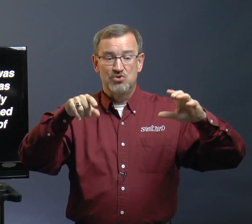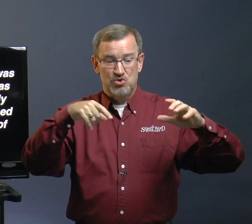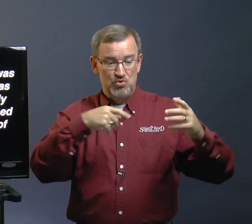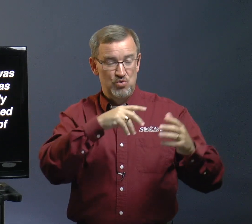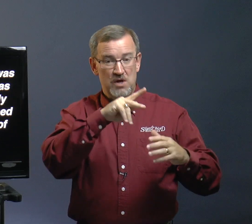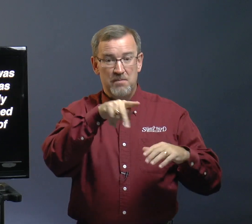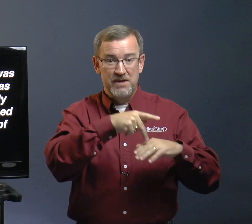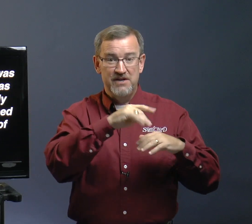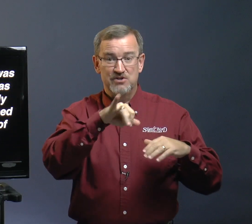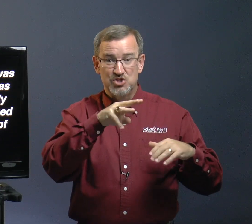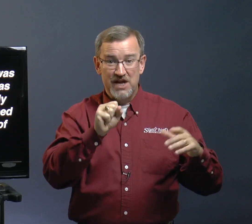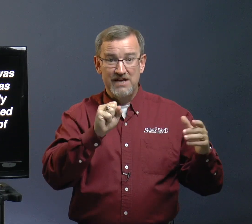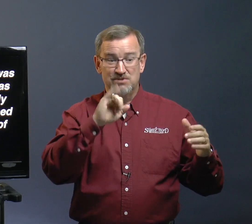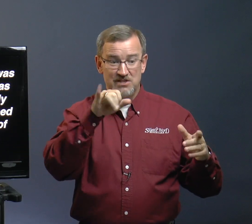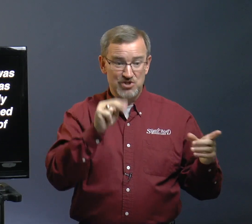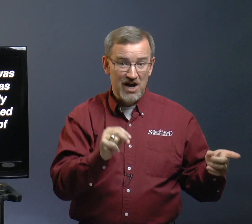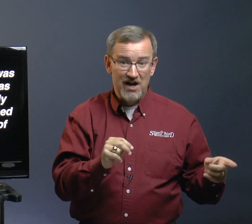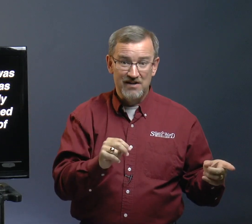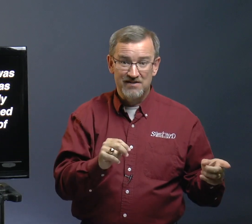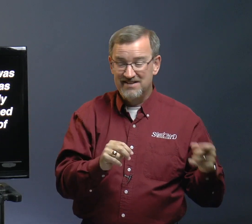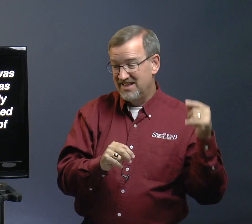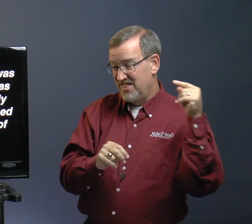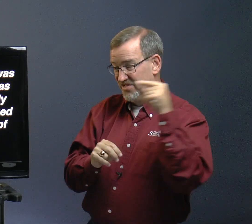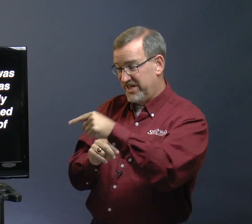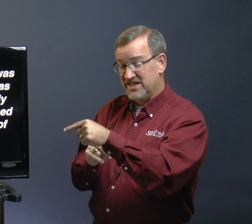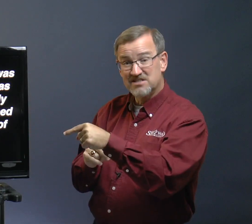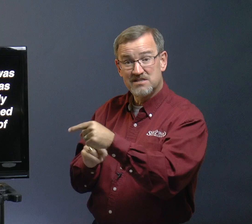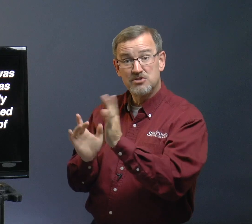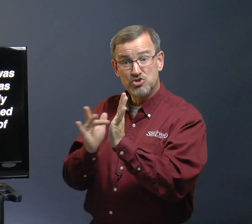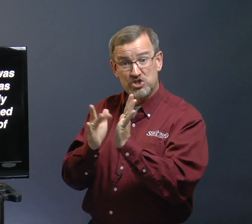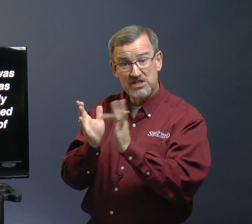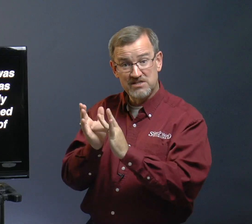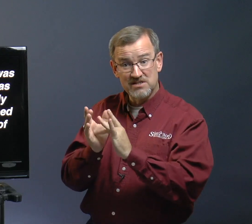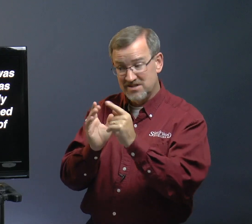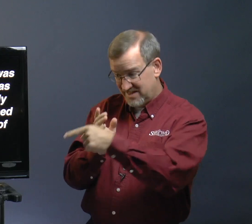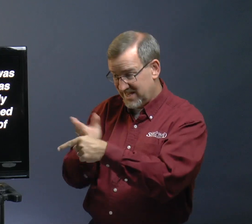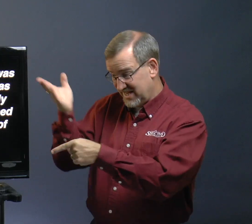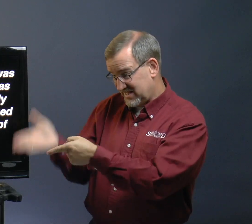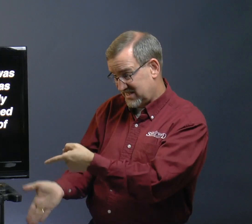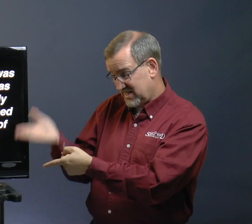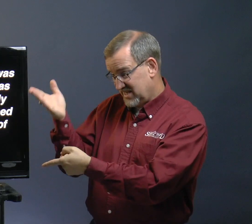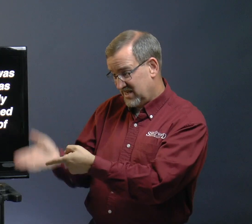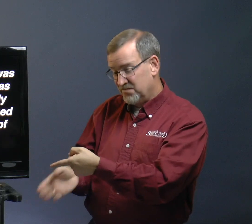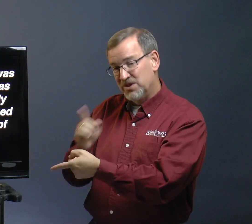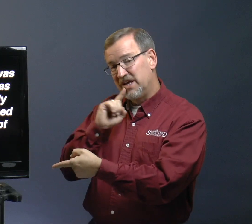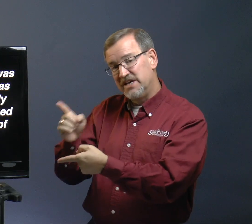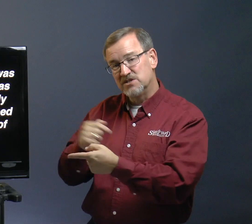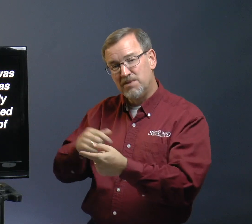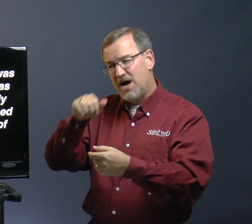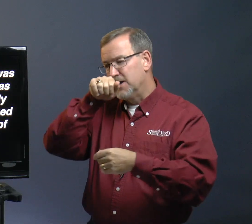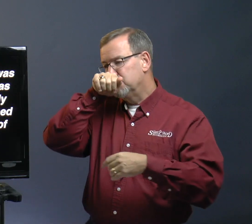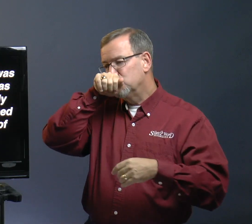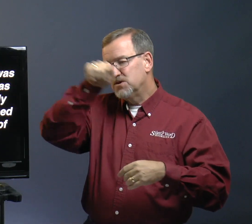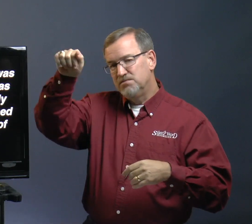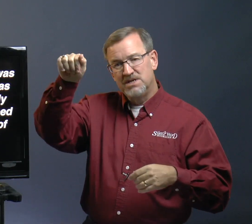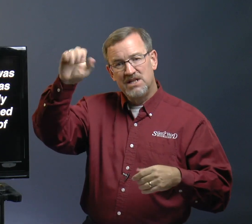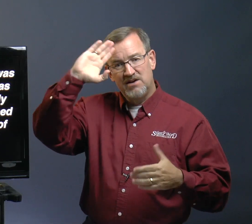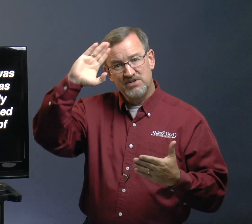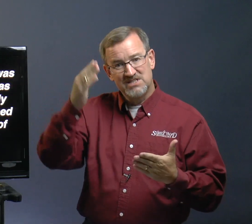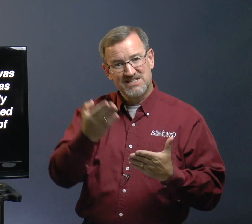to Peter, James, and John, this, Jesus, this is my beloved